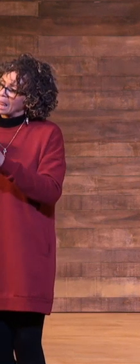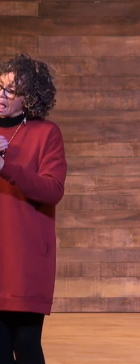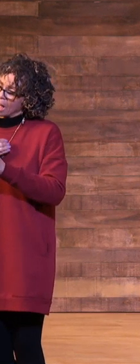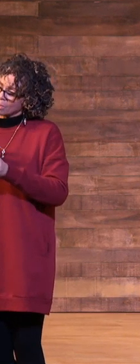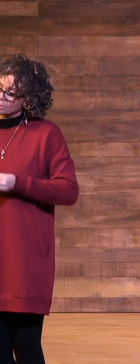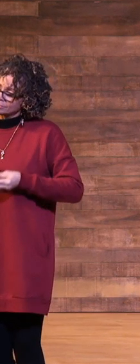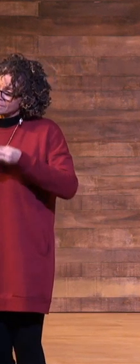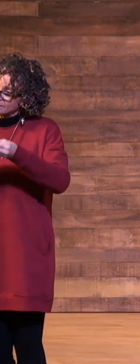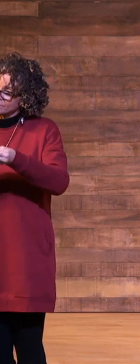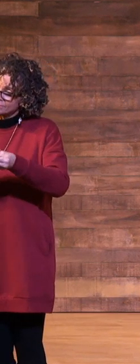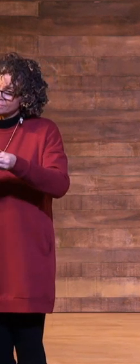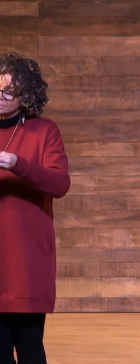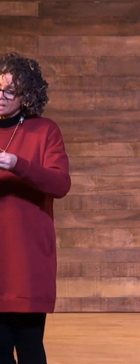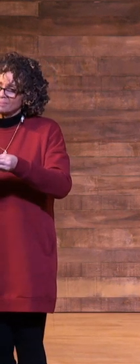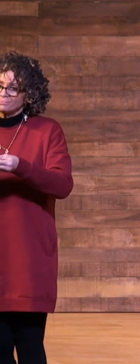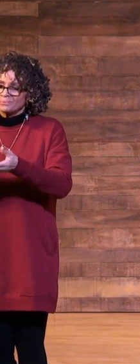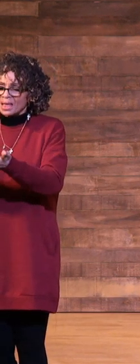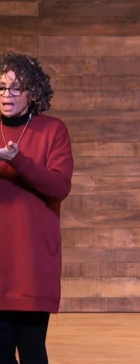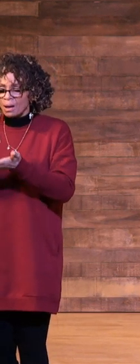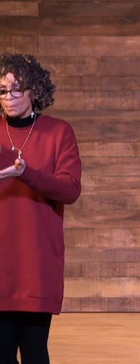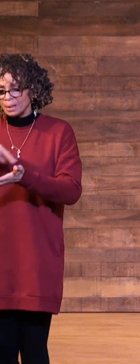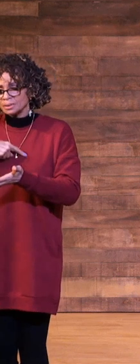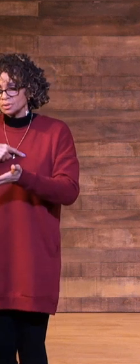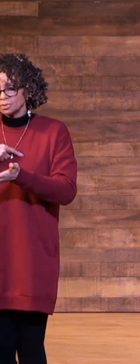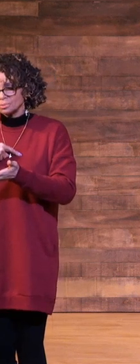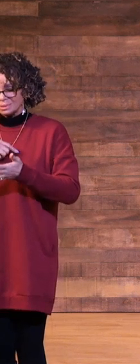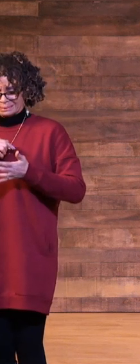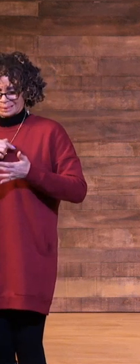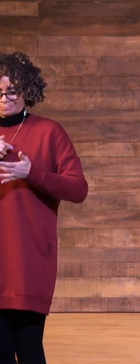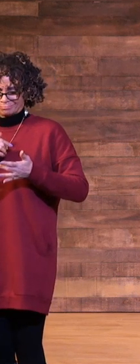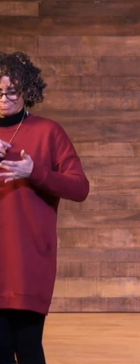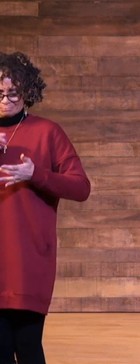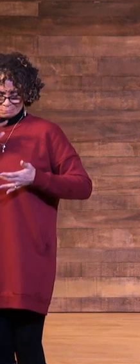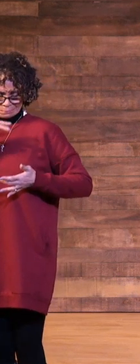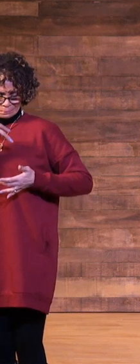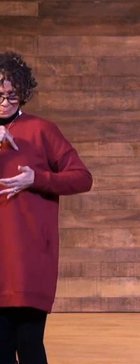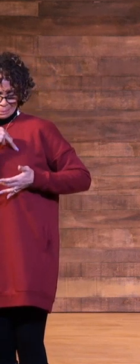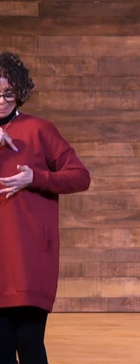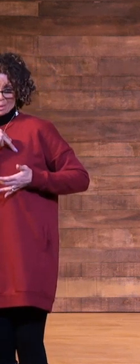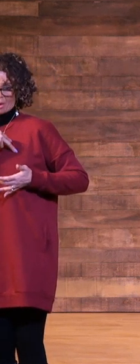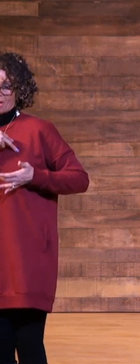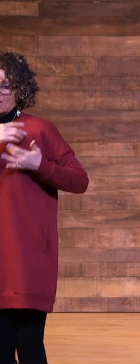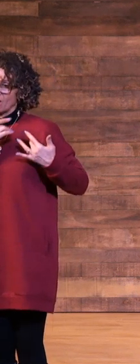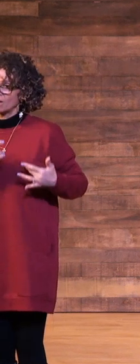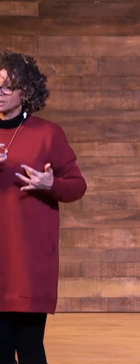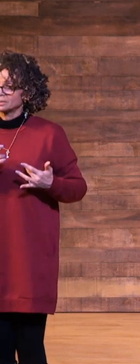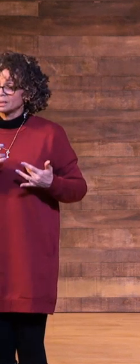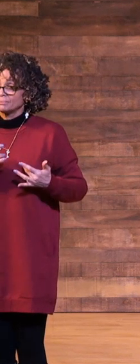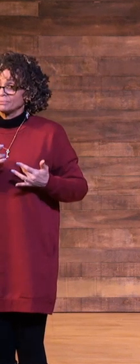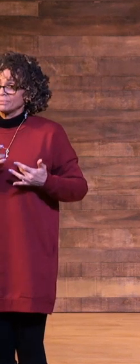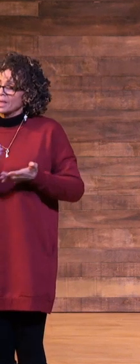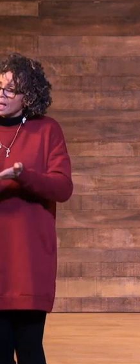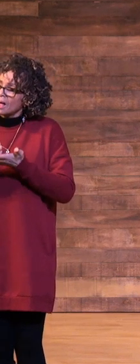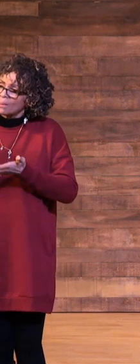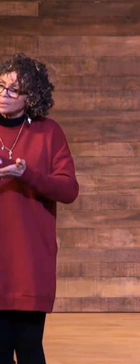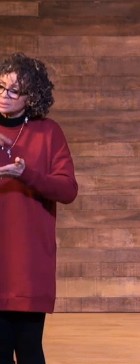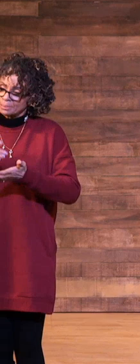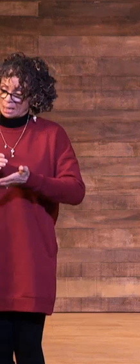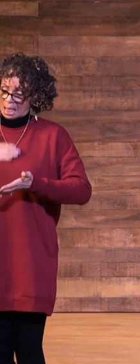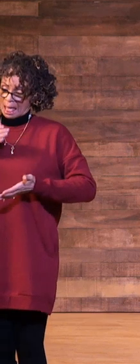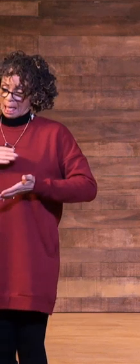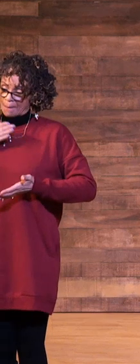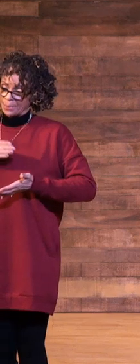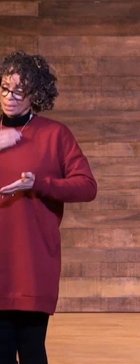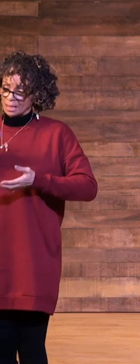member to examine their hearts as they give this morning. Let us all take gladness in this act of faith, as we know it's truly